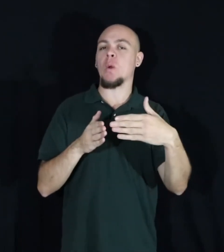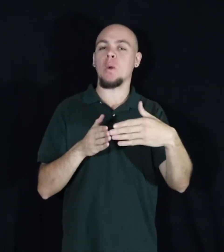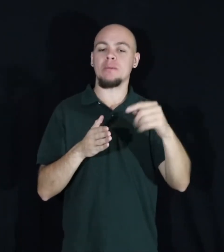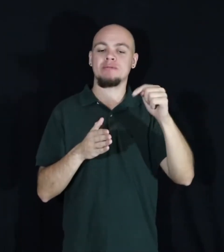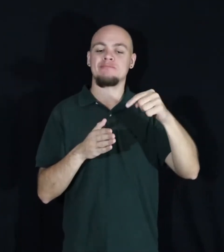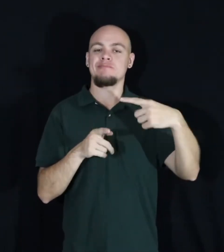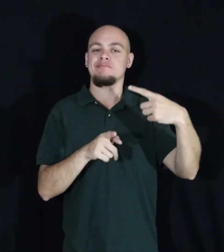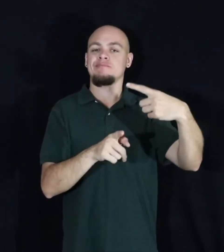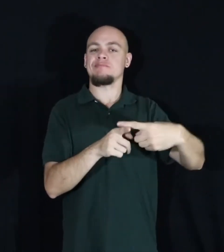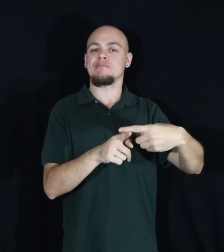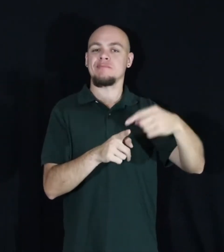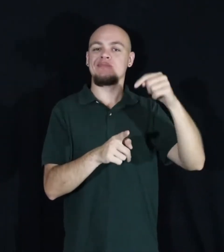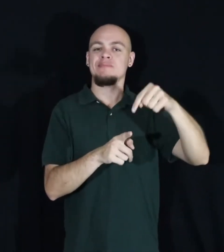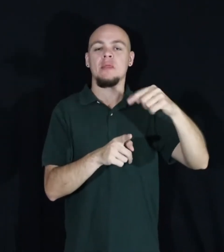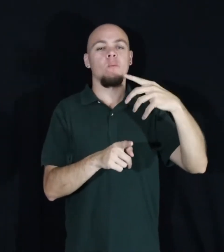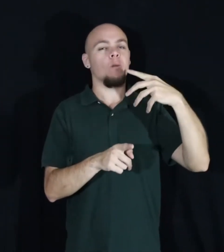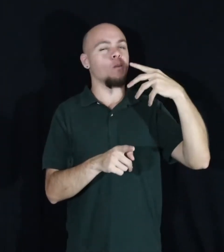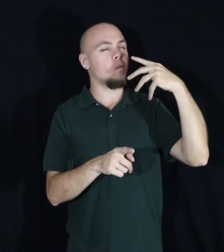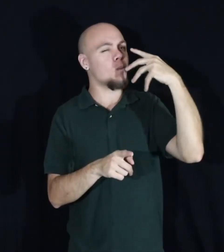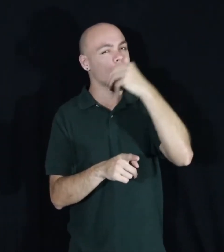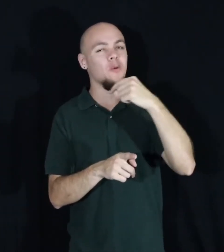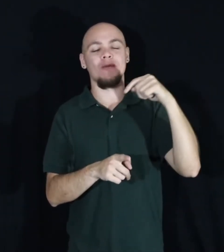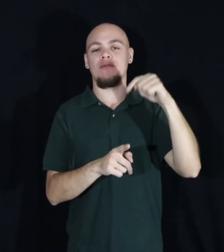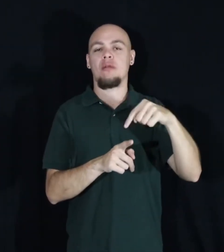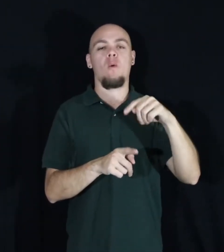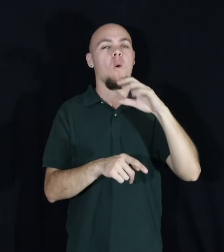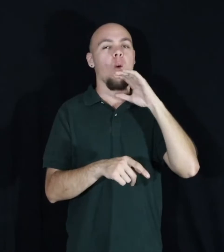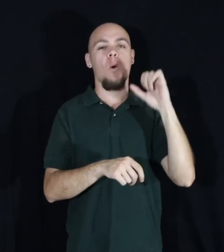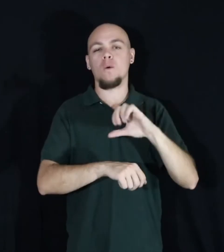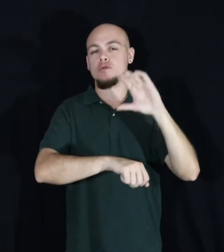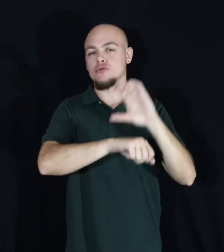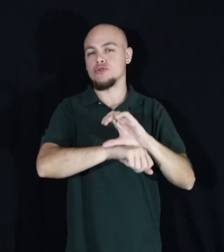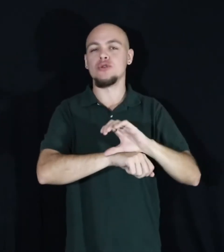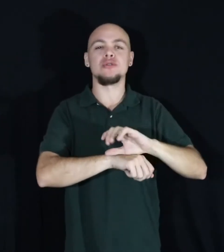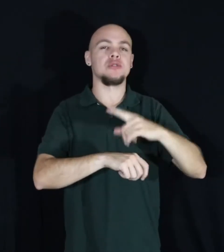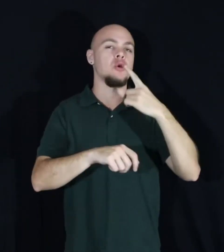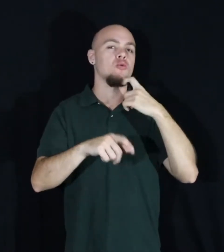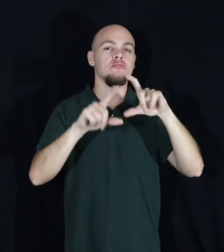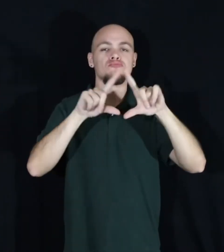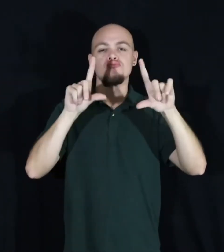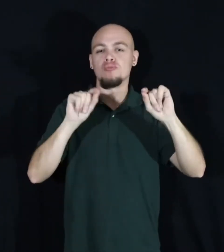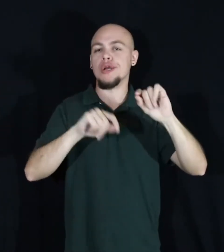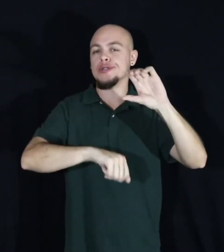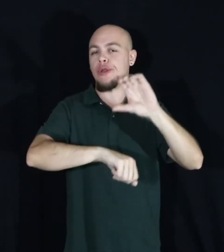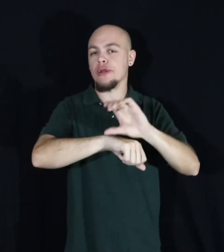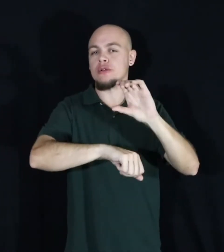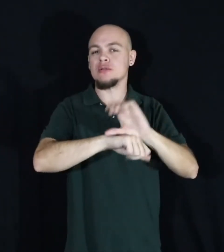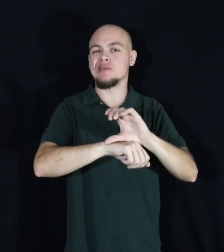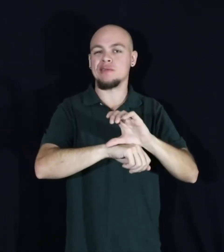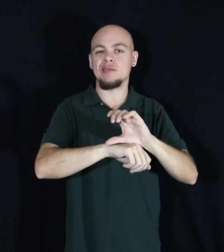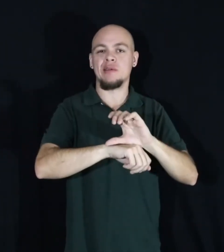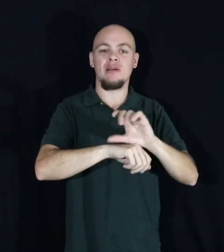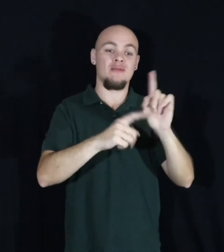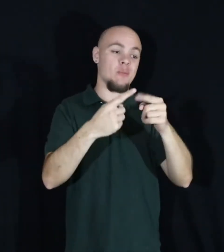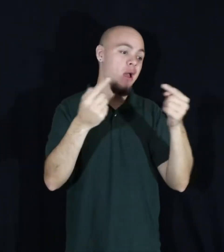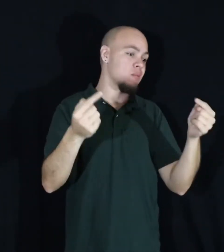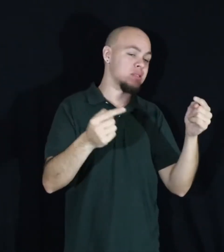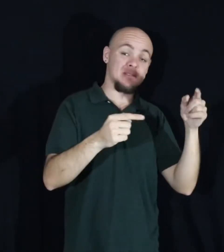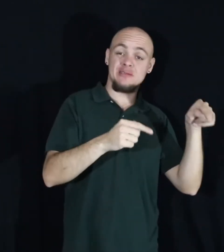Carrollton, there's this beautiful, beautiful old church, brick-style church, partially hidden from view from the other side of the